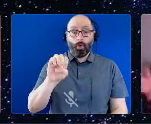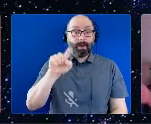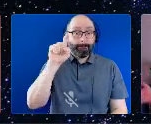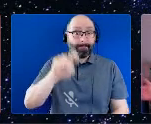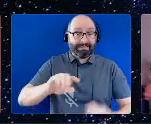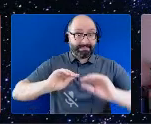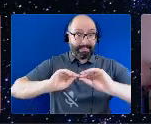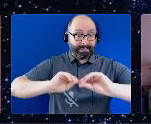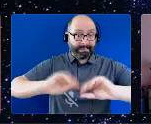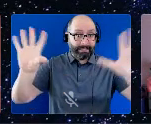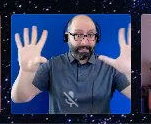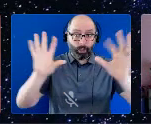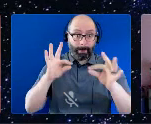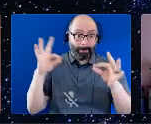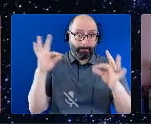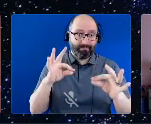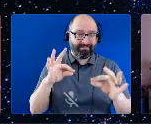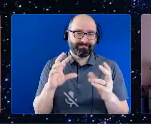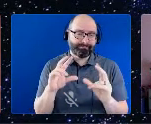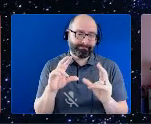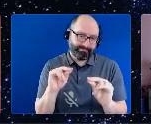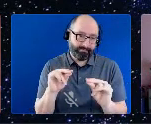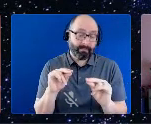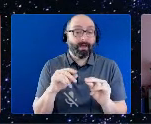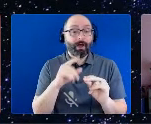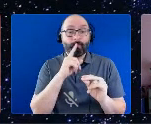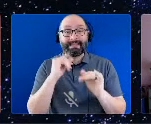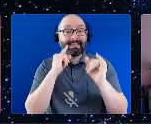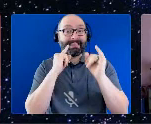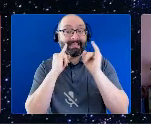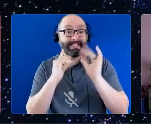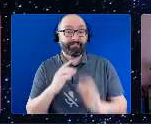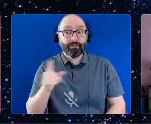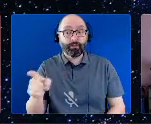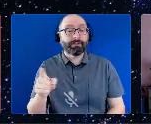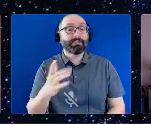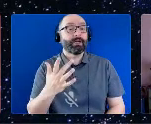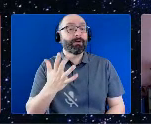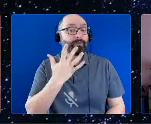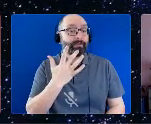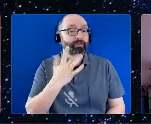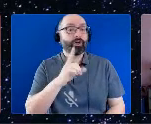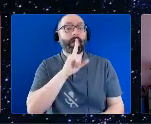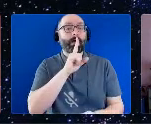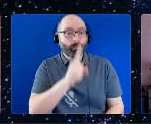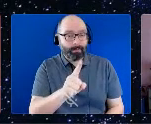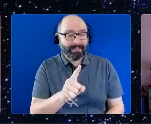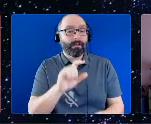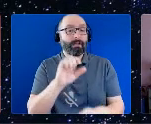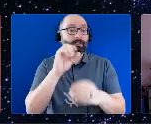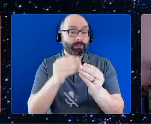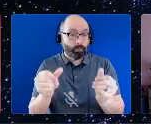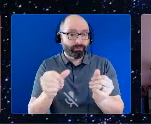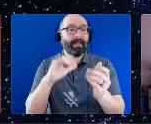For interviewers, like if we're being honest, interviewers care that you get a correct working solution. That's